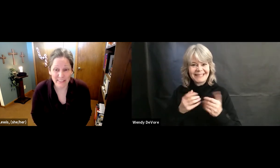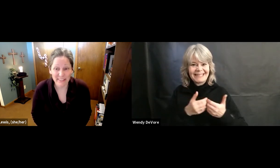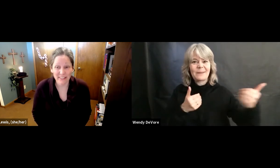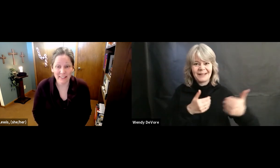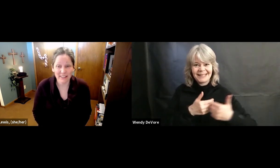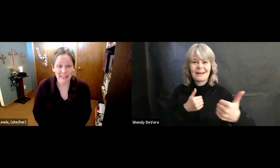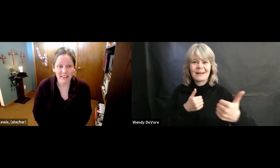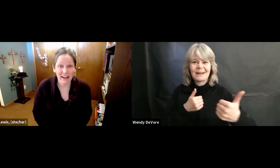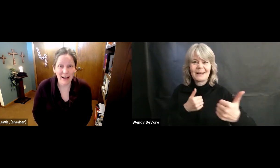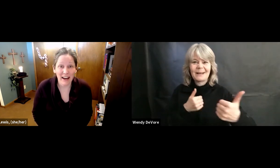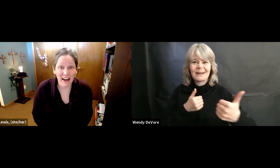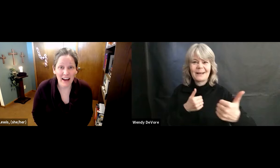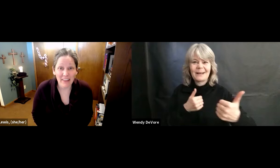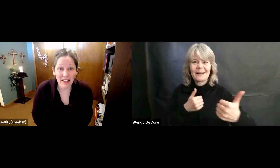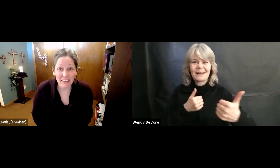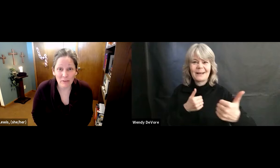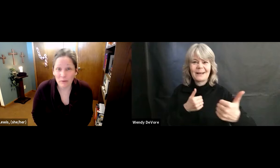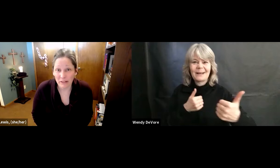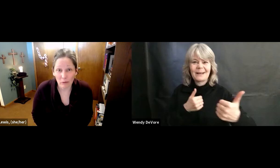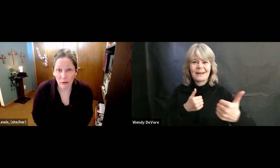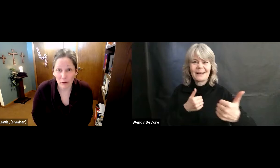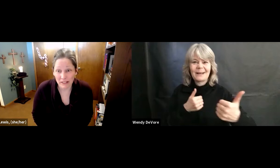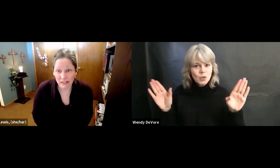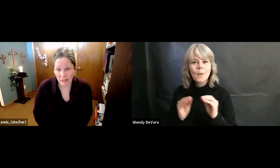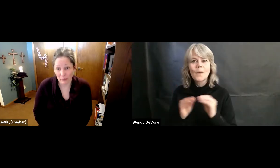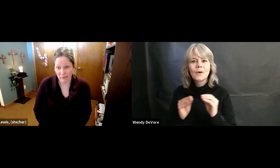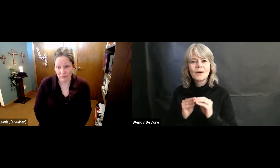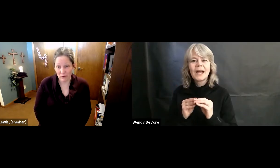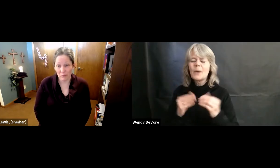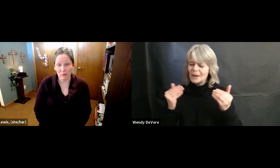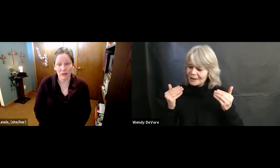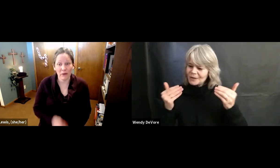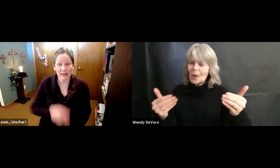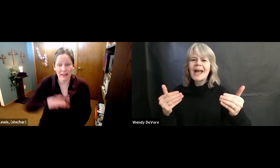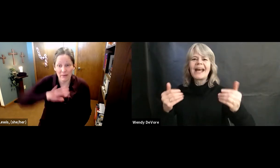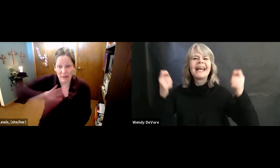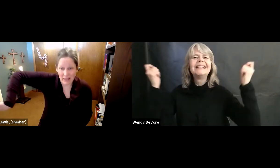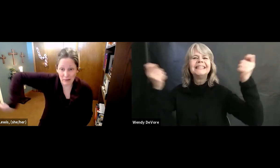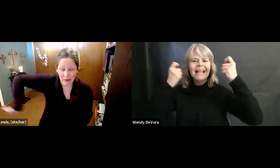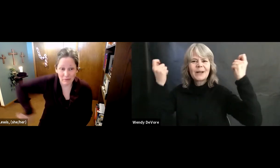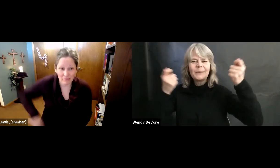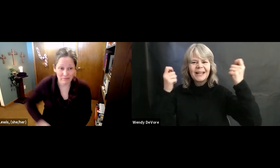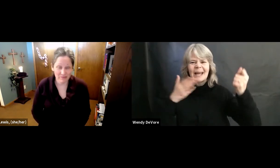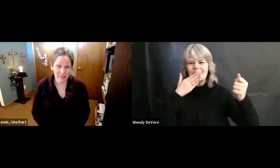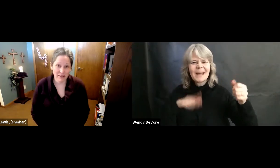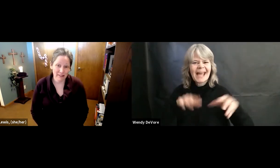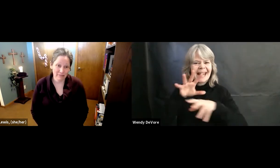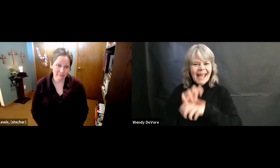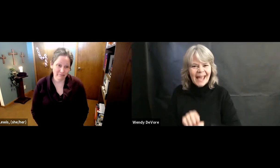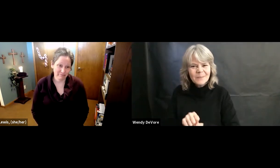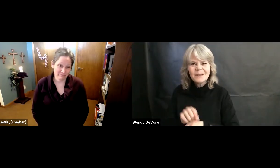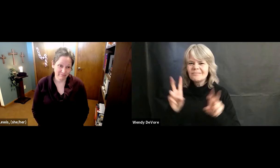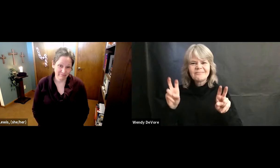it. And then we're going to have a party to celebrate. We're putting away that bad habit.